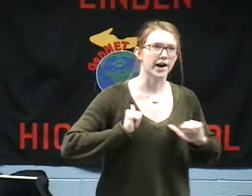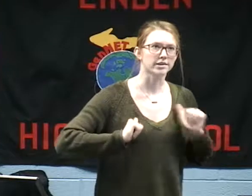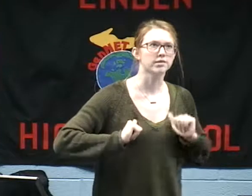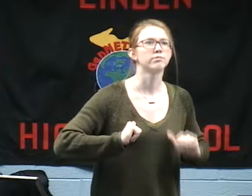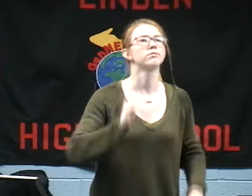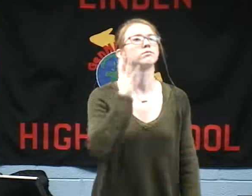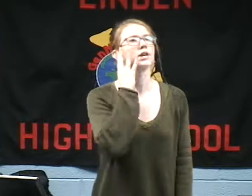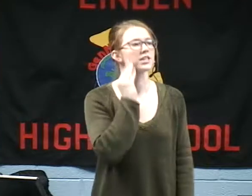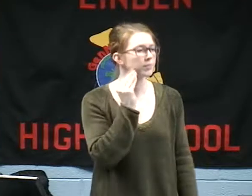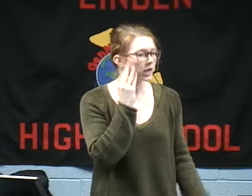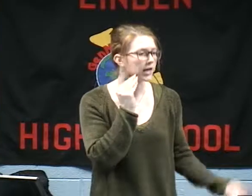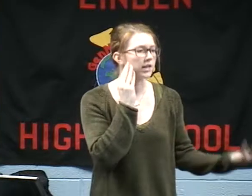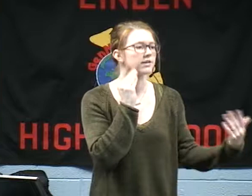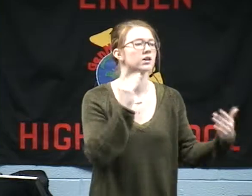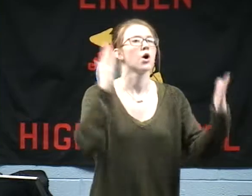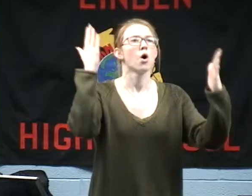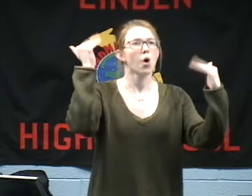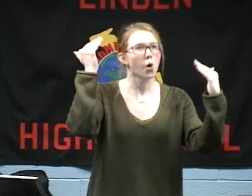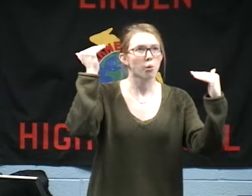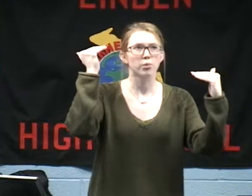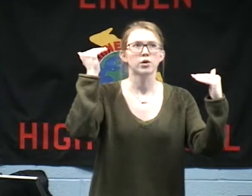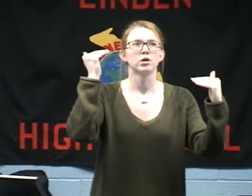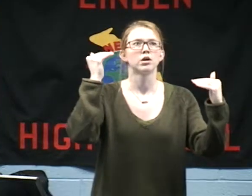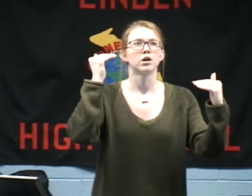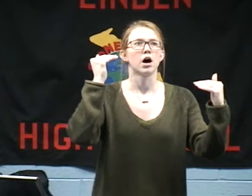Act, experience, hope,